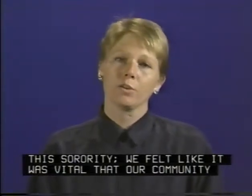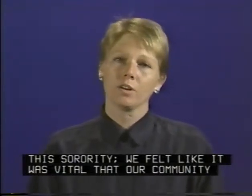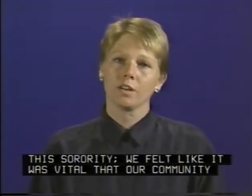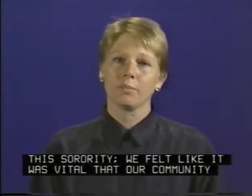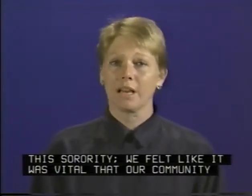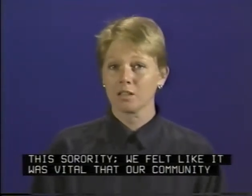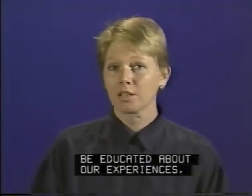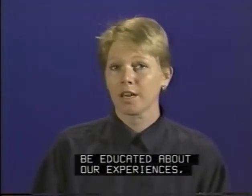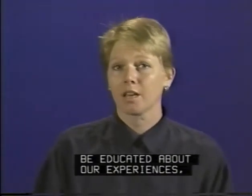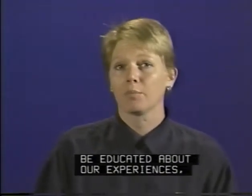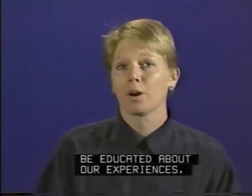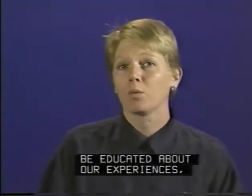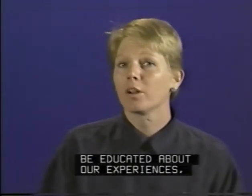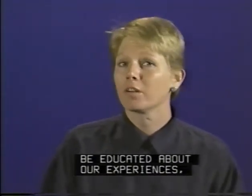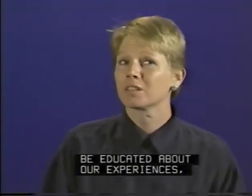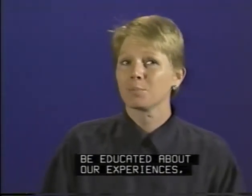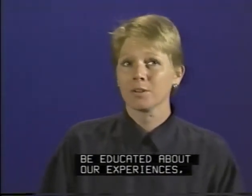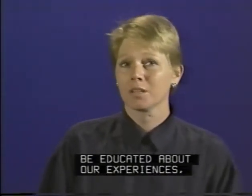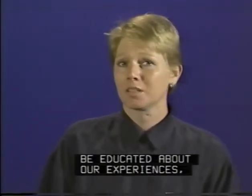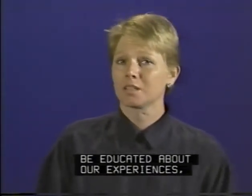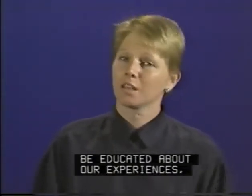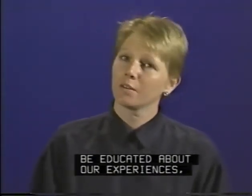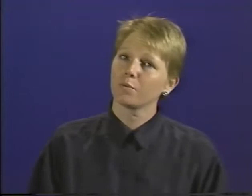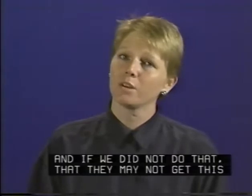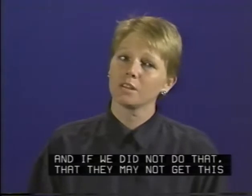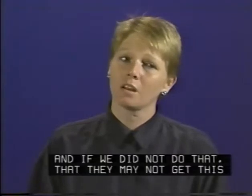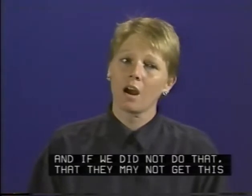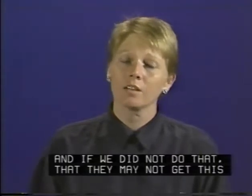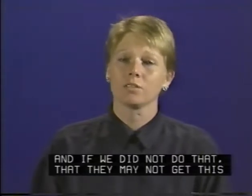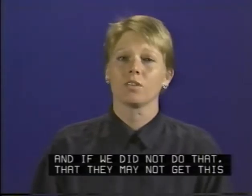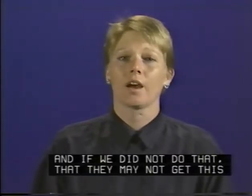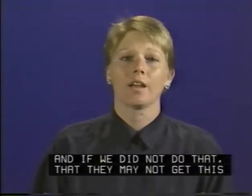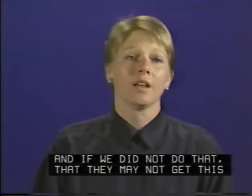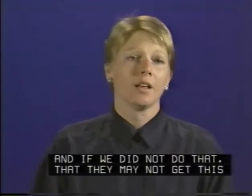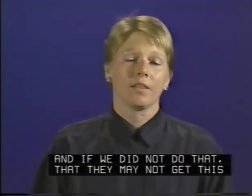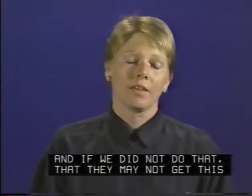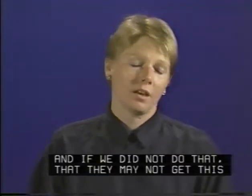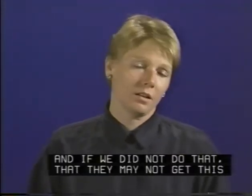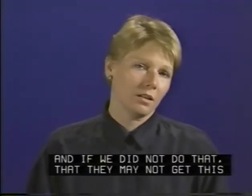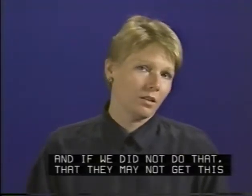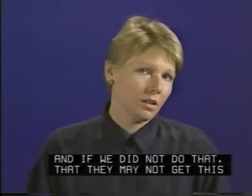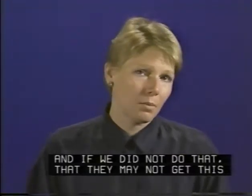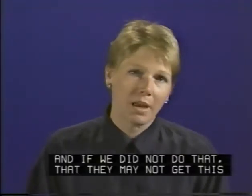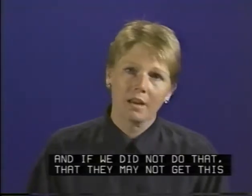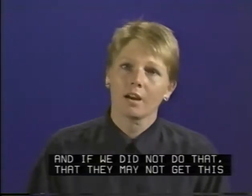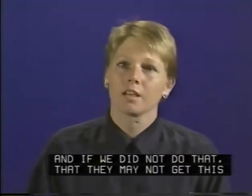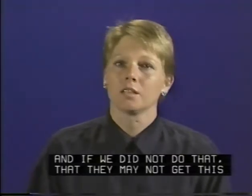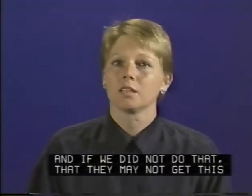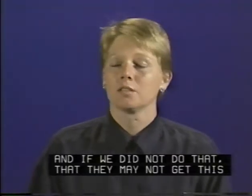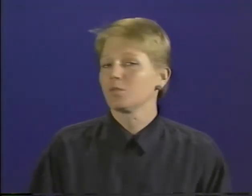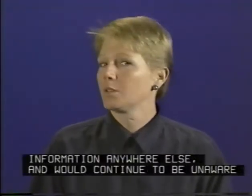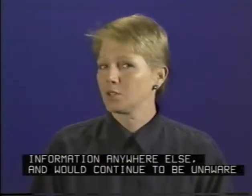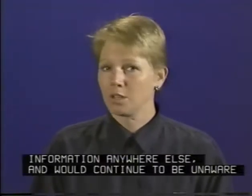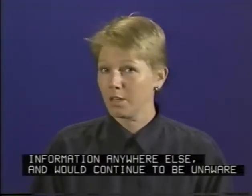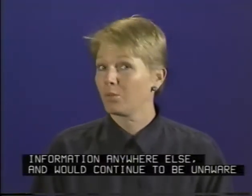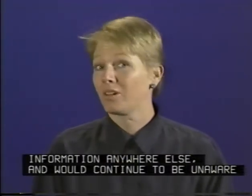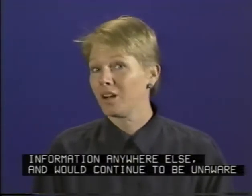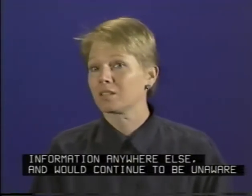community be educated about what our experience is, and if we did not do that, that they may not get this information anywhere else